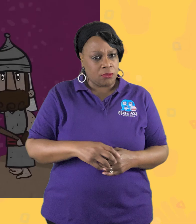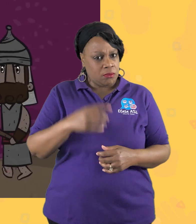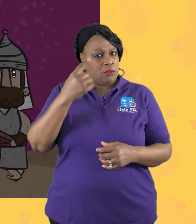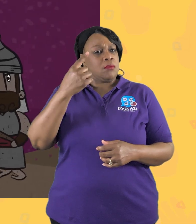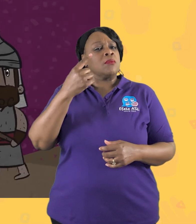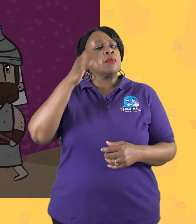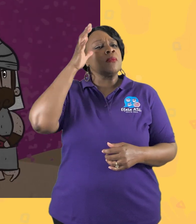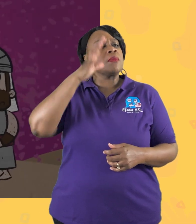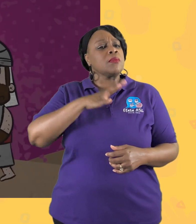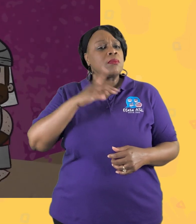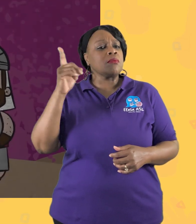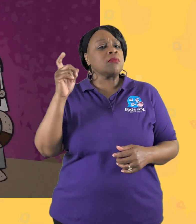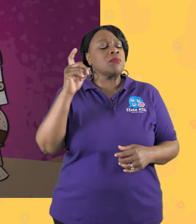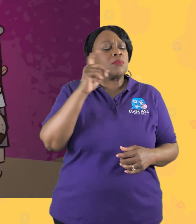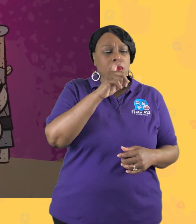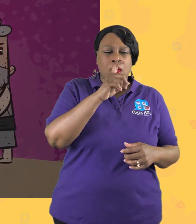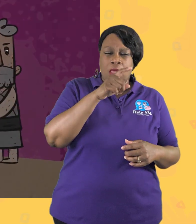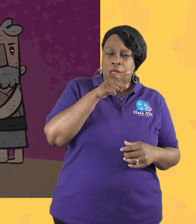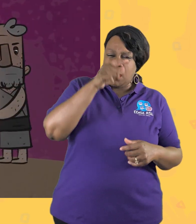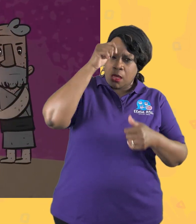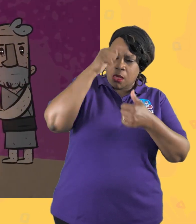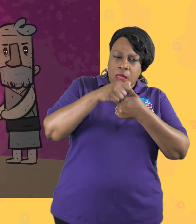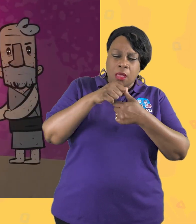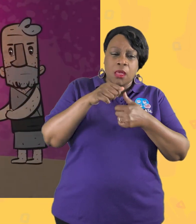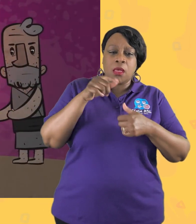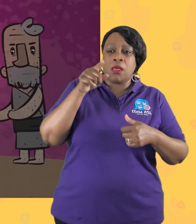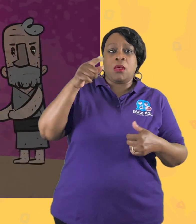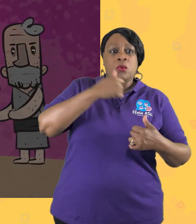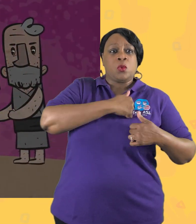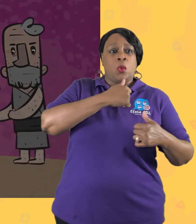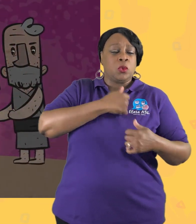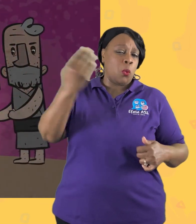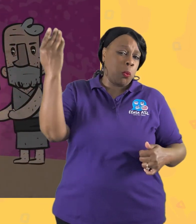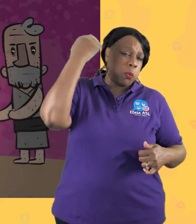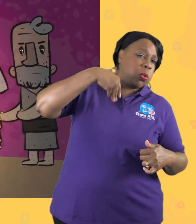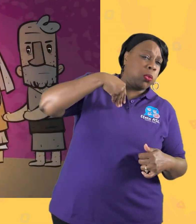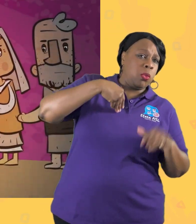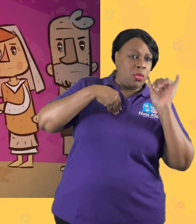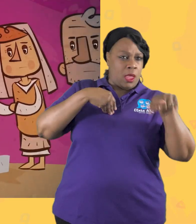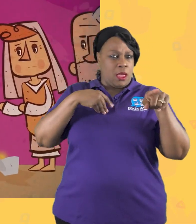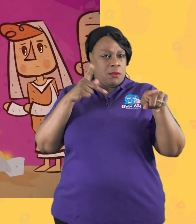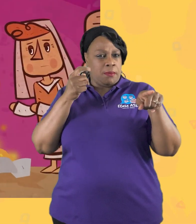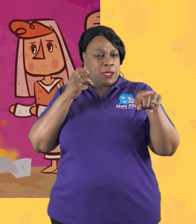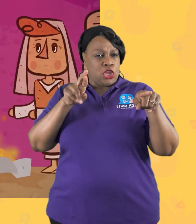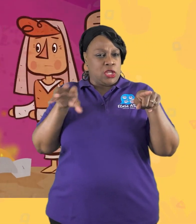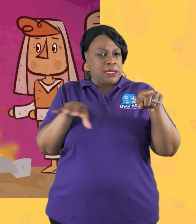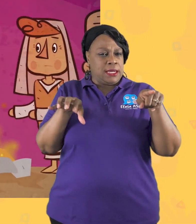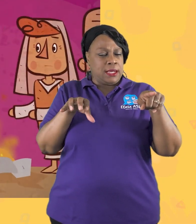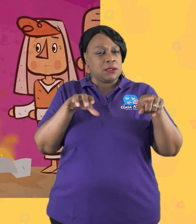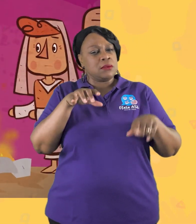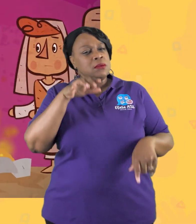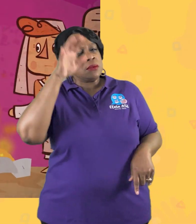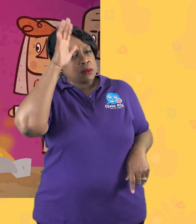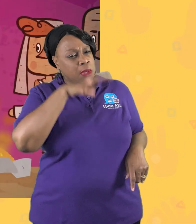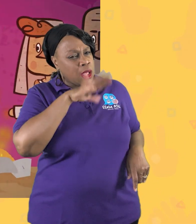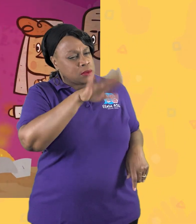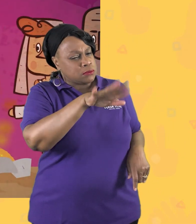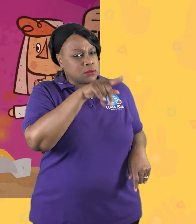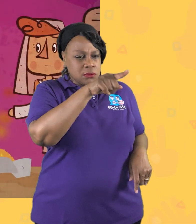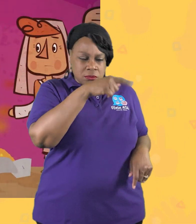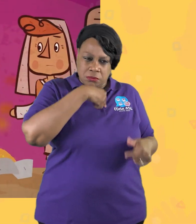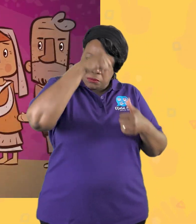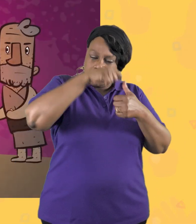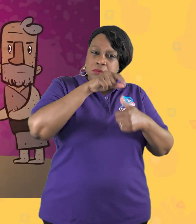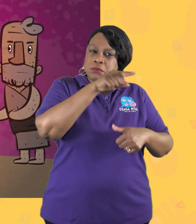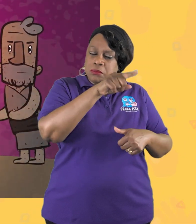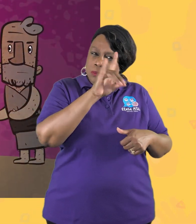About an hour later, a man who knew the man whose ear Peter cut off said, "Didn't I see you in the olive grove with